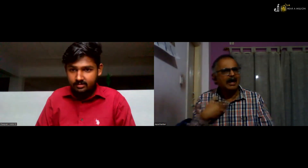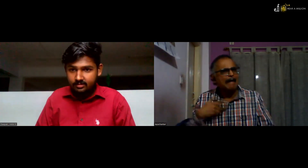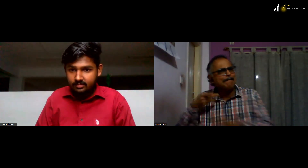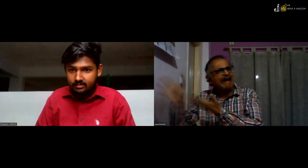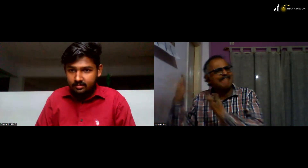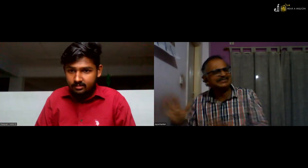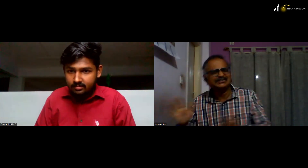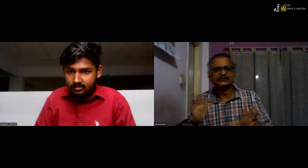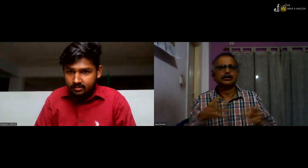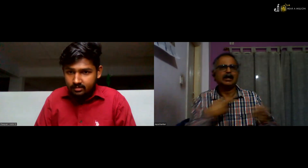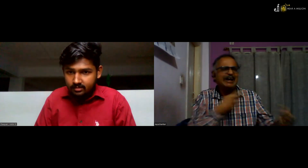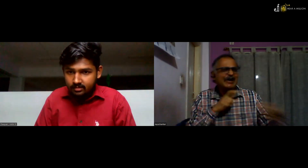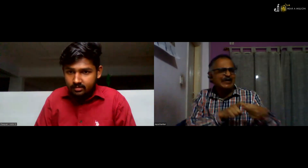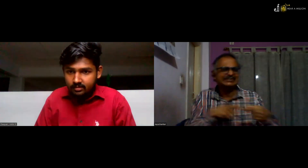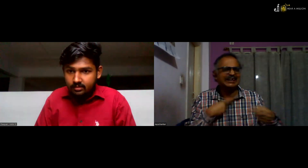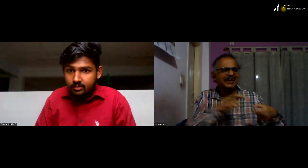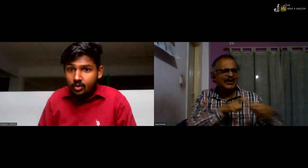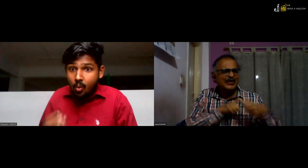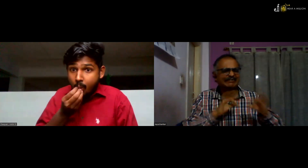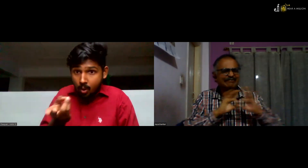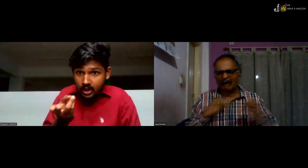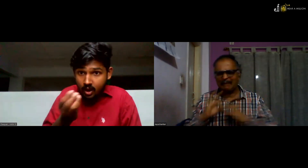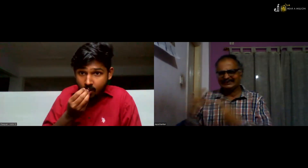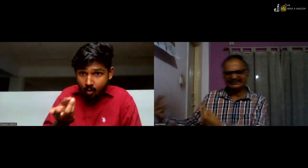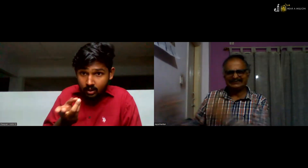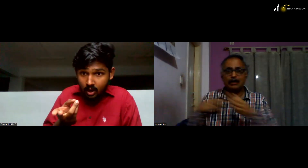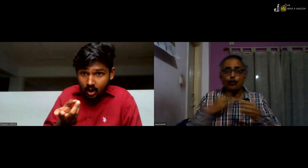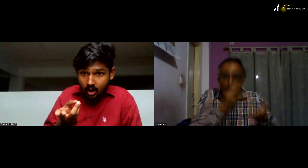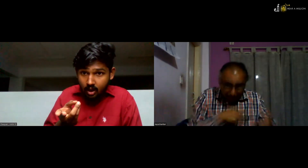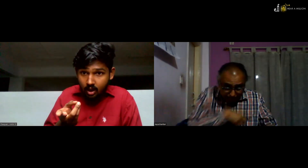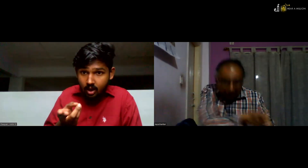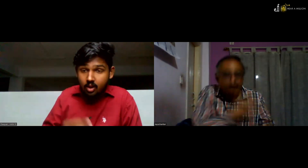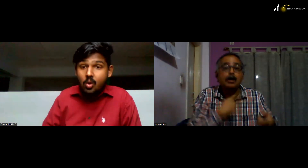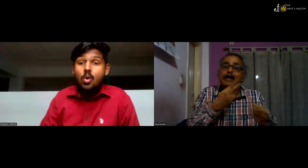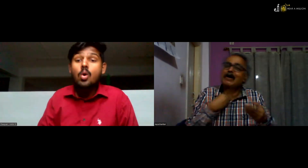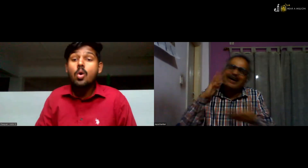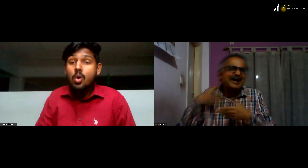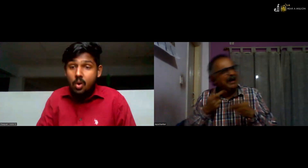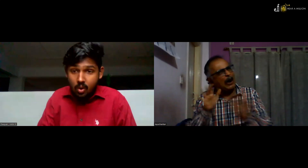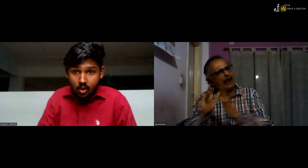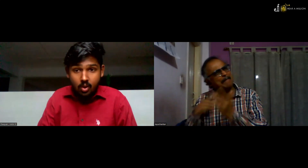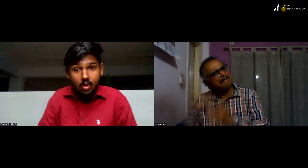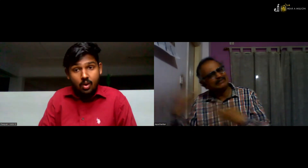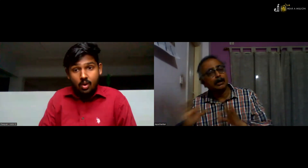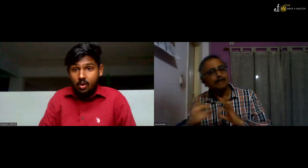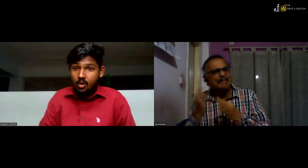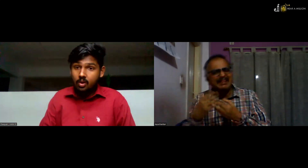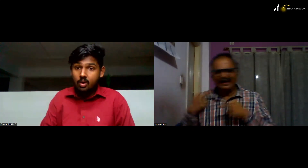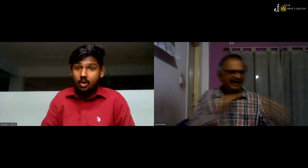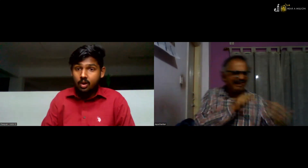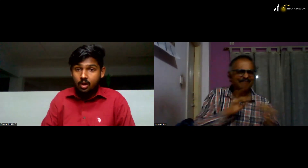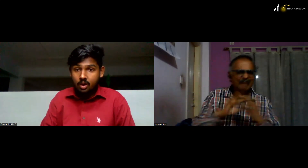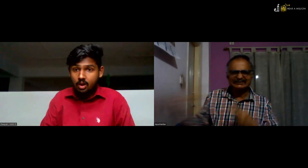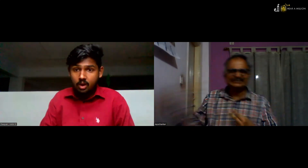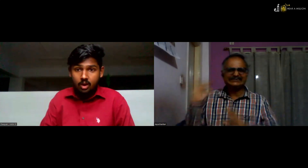and when I'm back to home or something, like, people used to question me so much for the hotels,